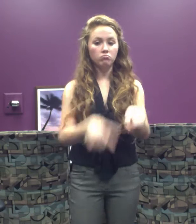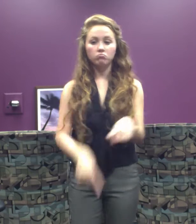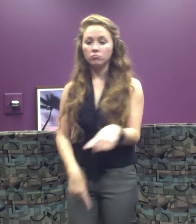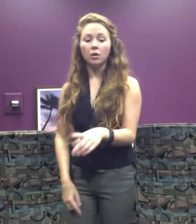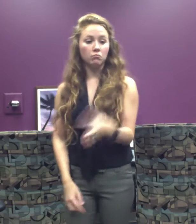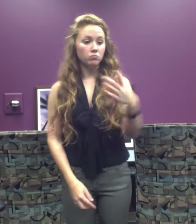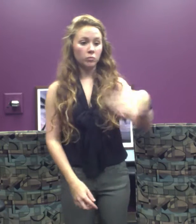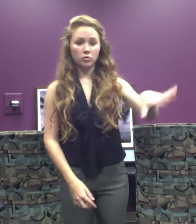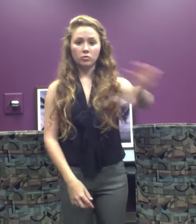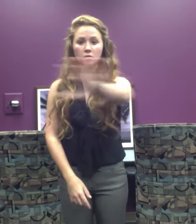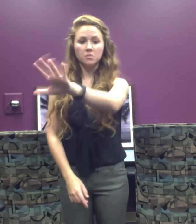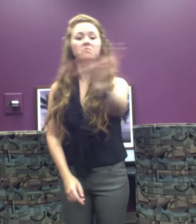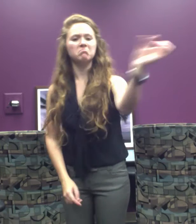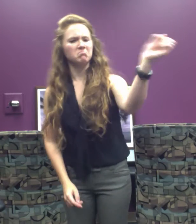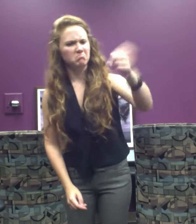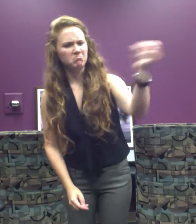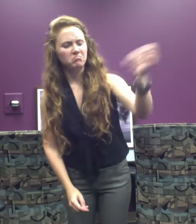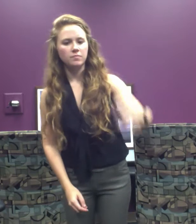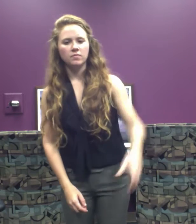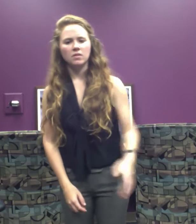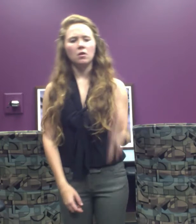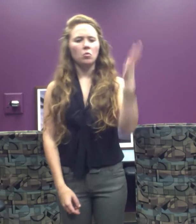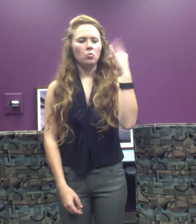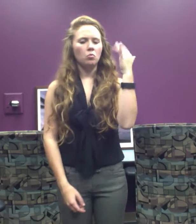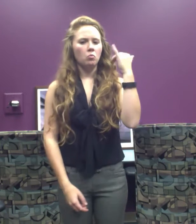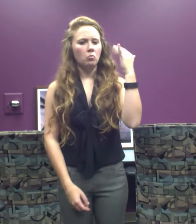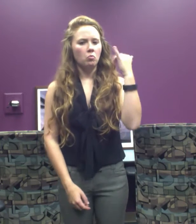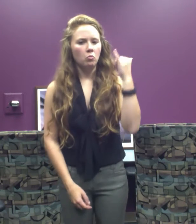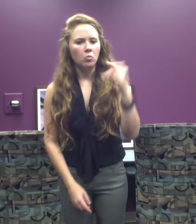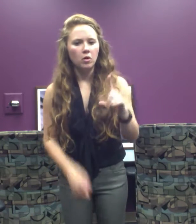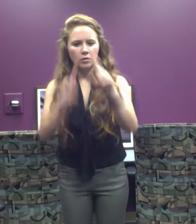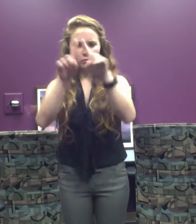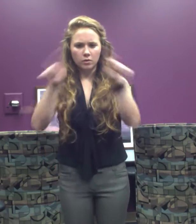Why are triangles important when you're doing any type of mechanical drawing?